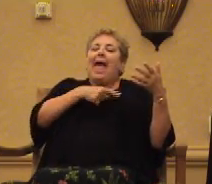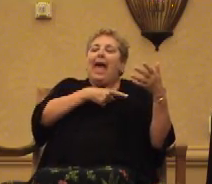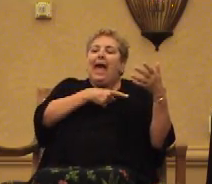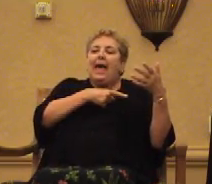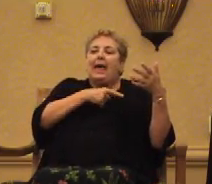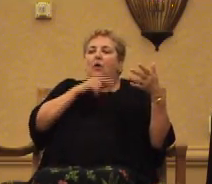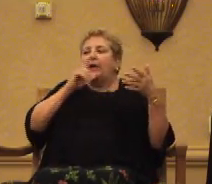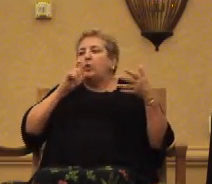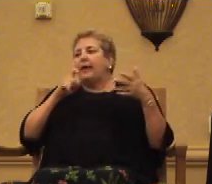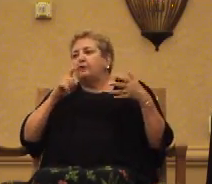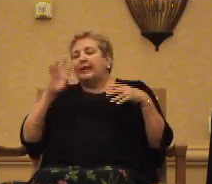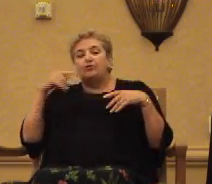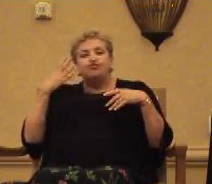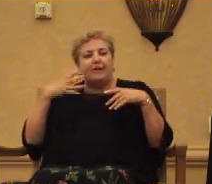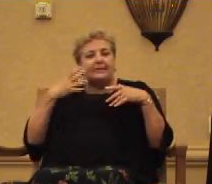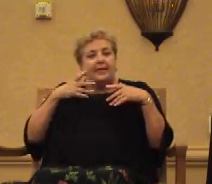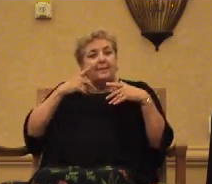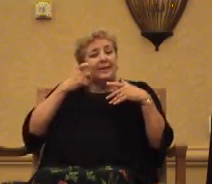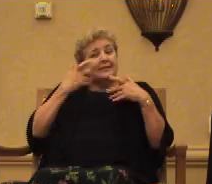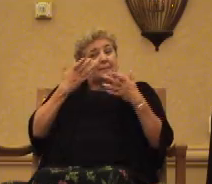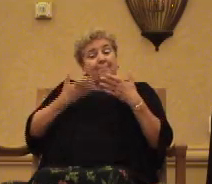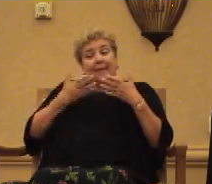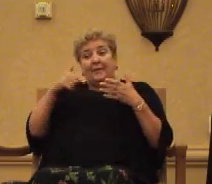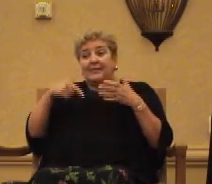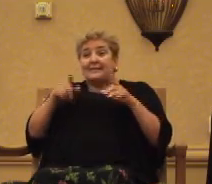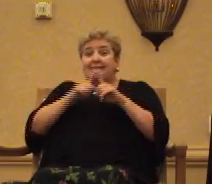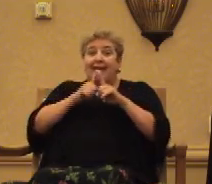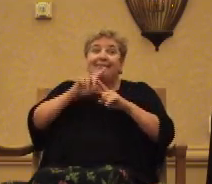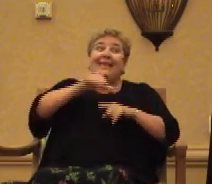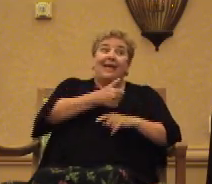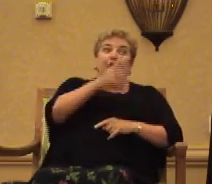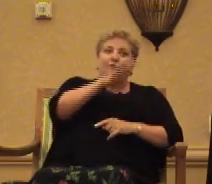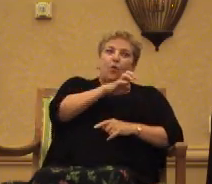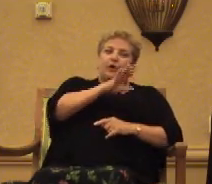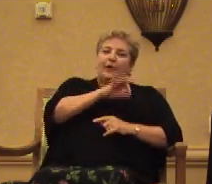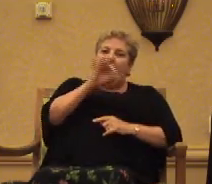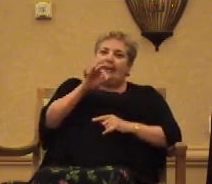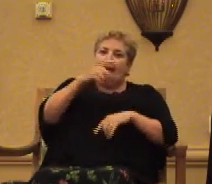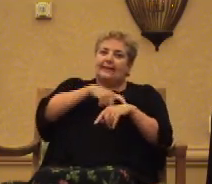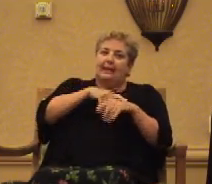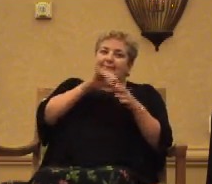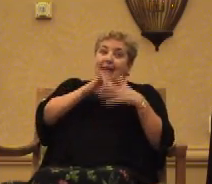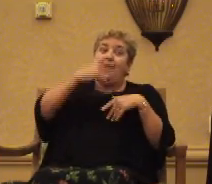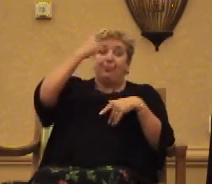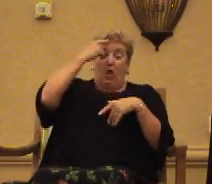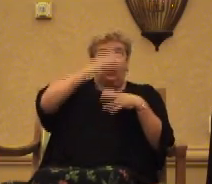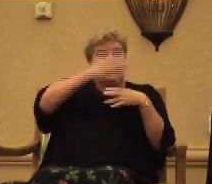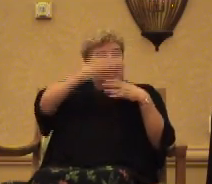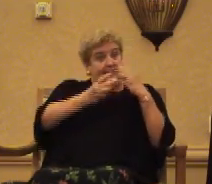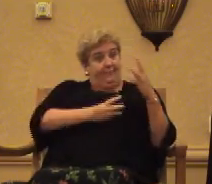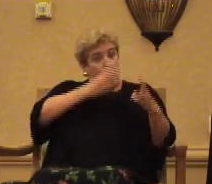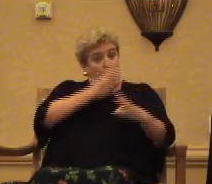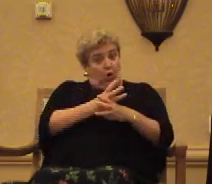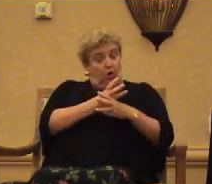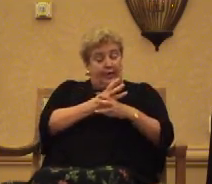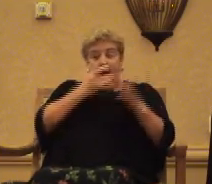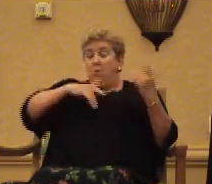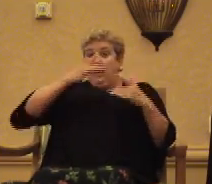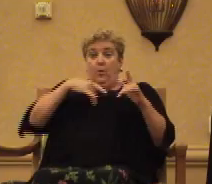crazy because maybe this is just like the other 499 times that I thought it was the end of the world and ran around like a chicken